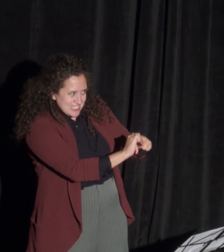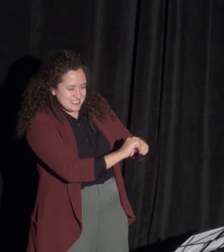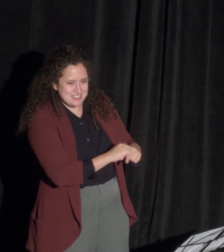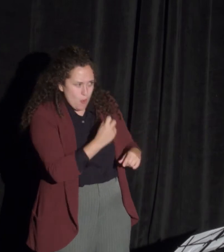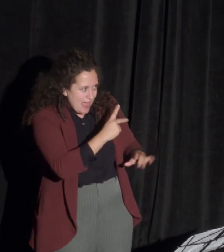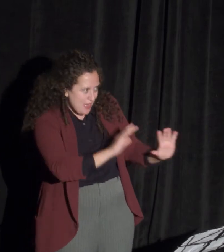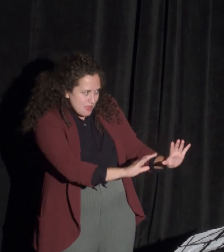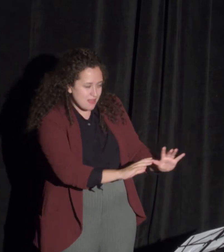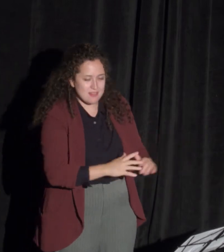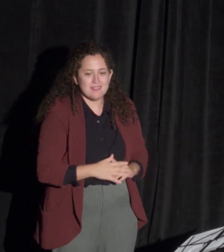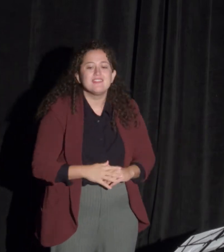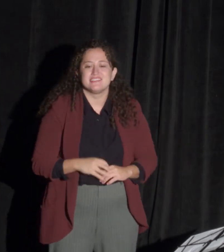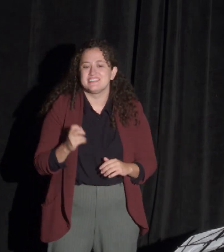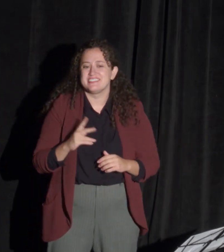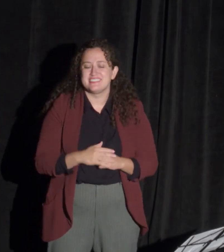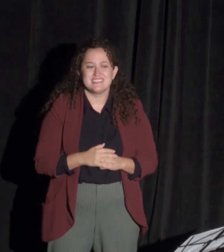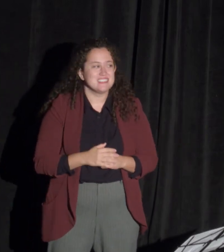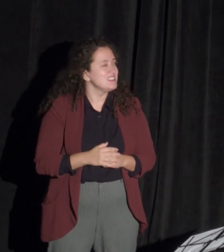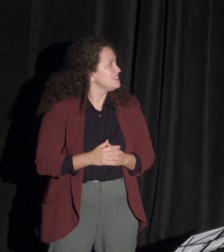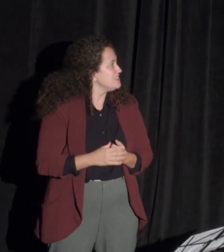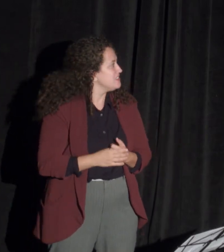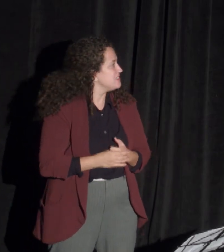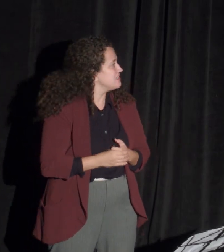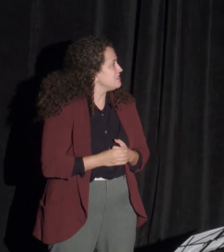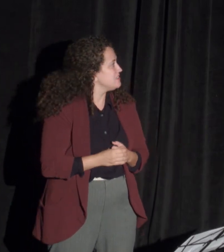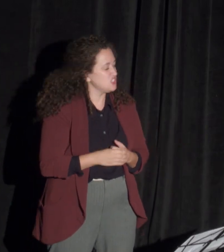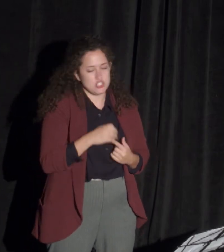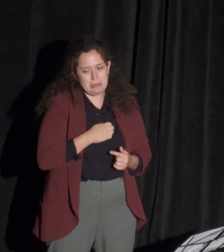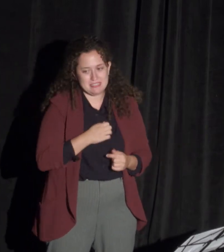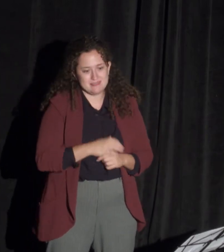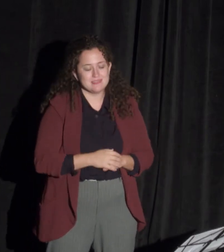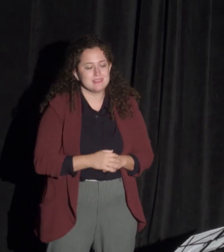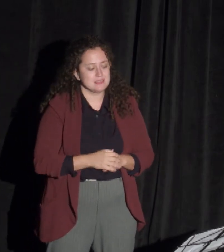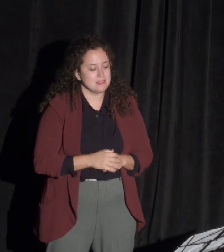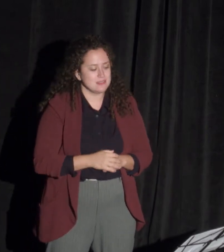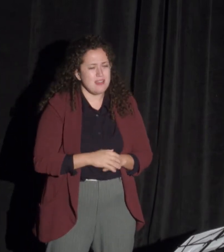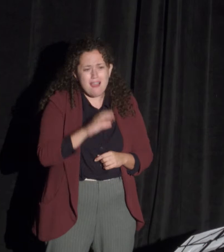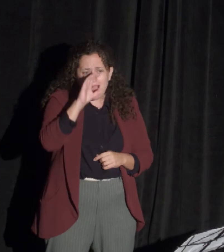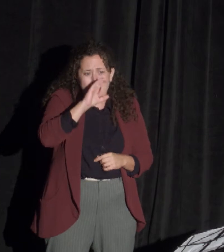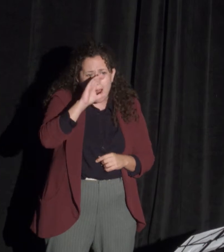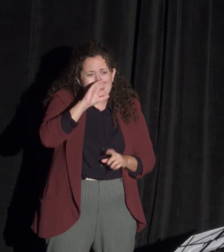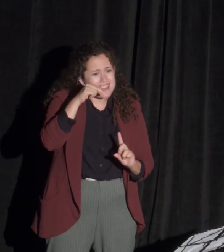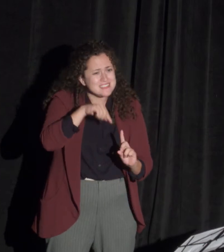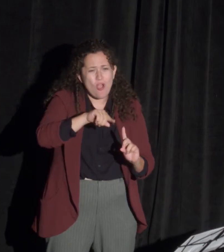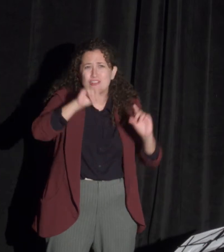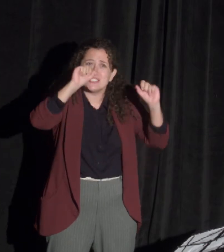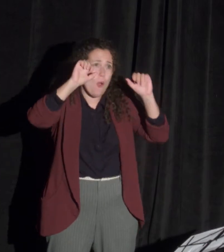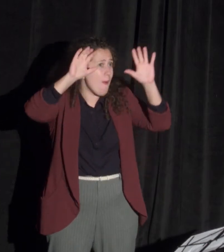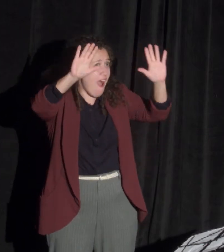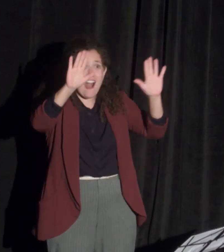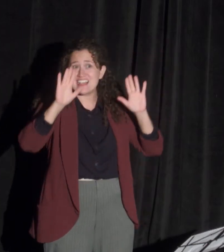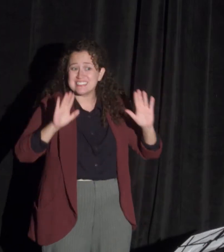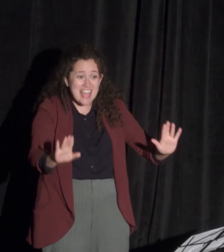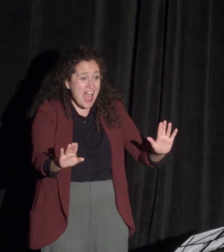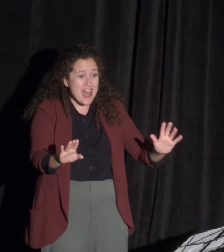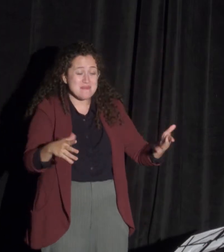okay. Putting the Toastmaster hat back on. All right. Sorry. Comics are so awesome. Though sometimes you have to